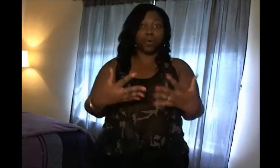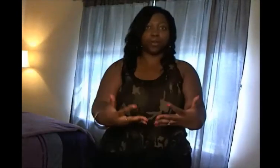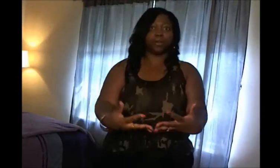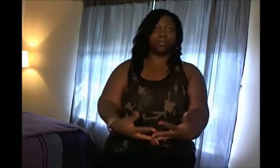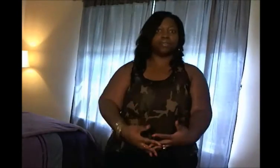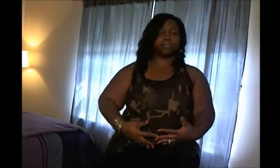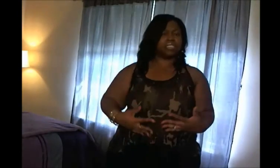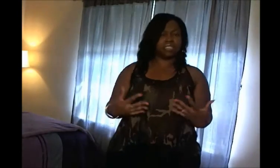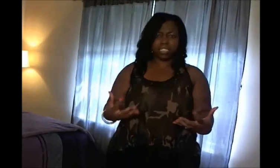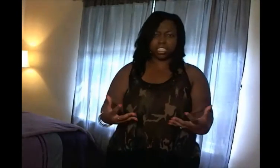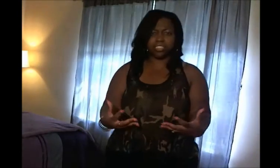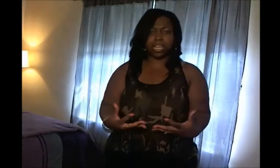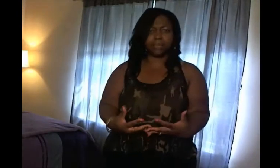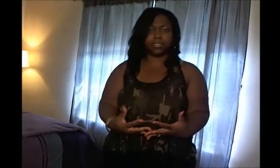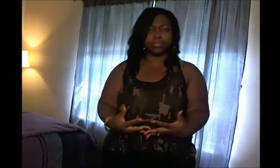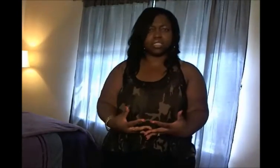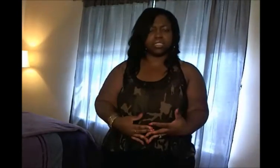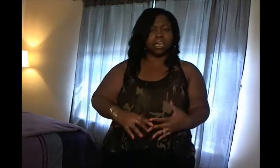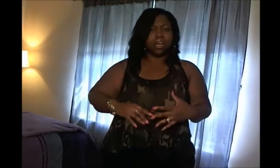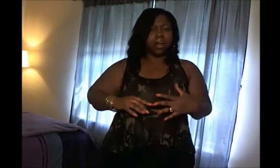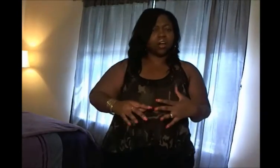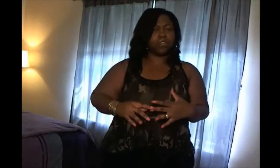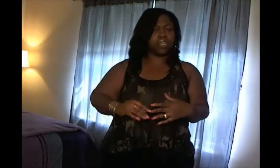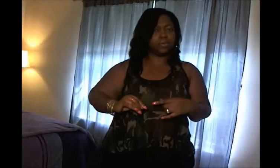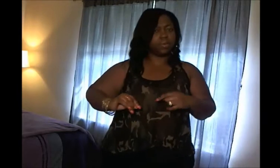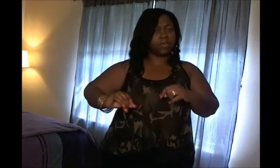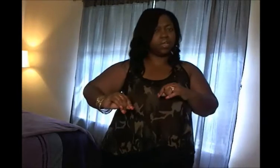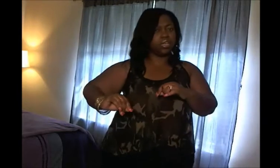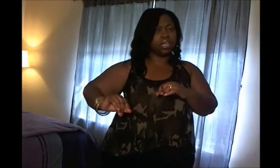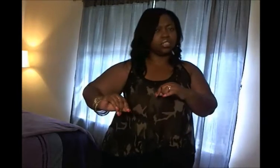support over the, 6 years I've been doing this. Hopefully it will be going in another